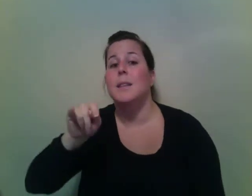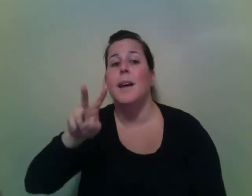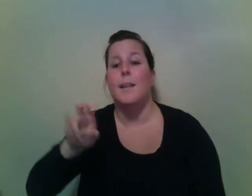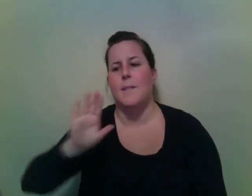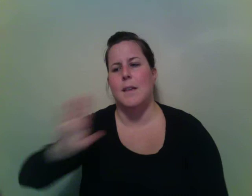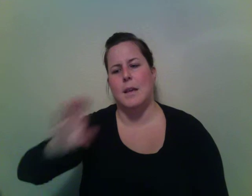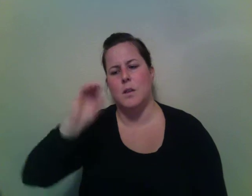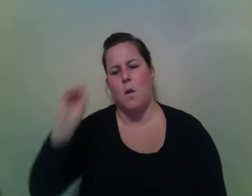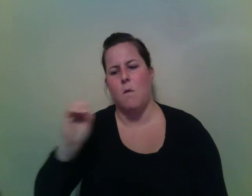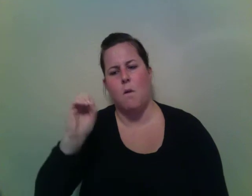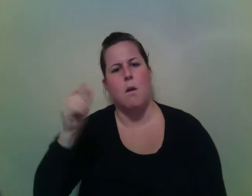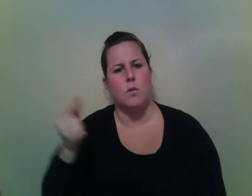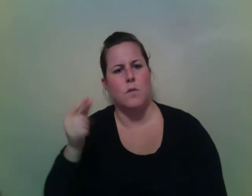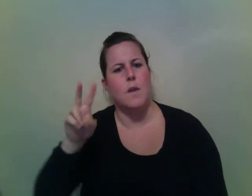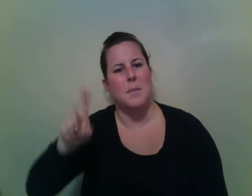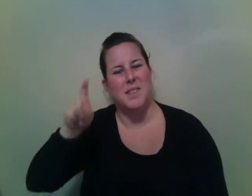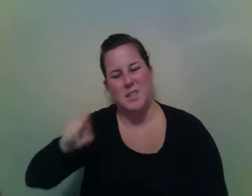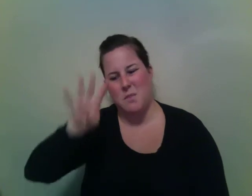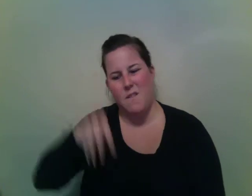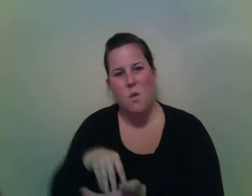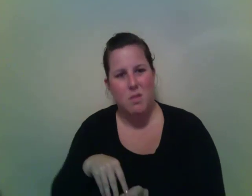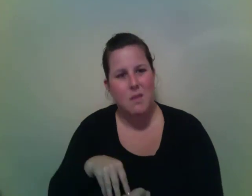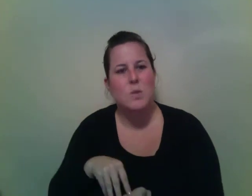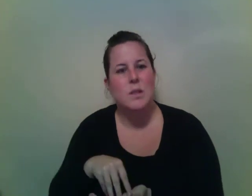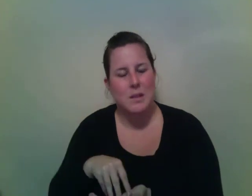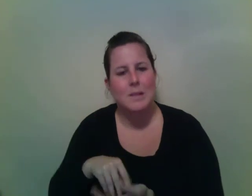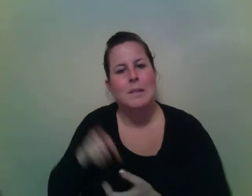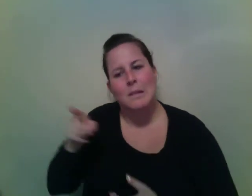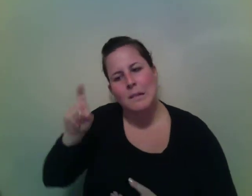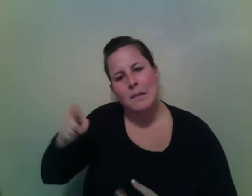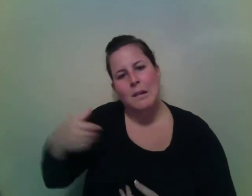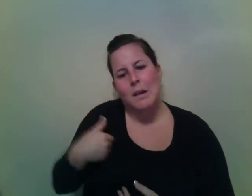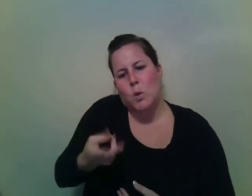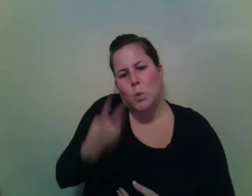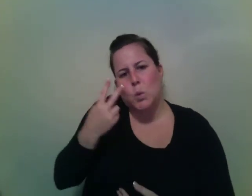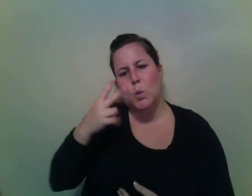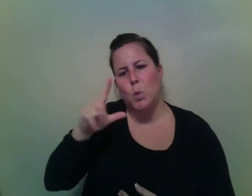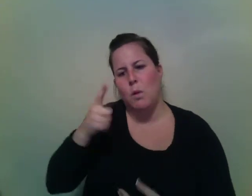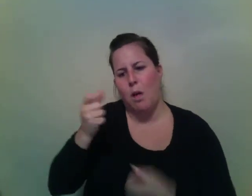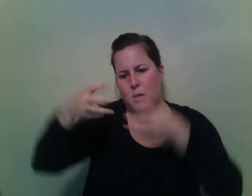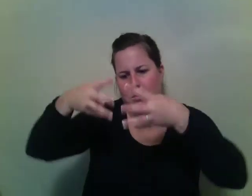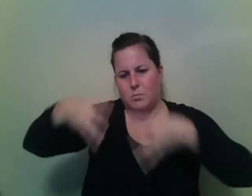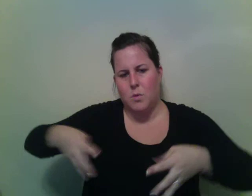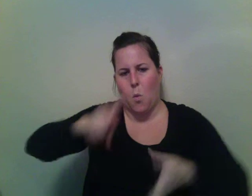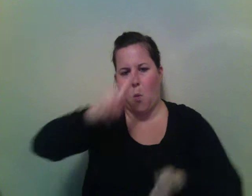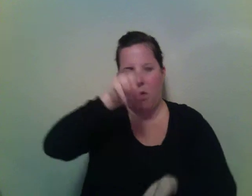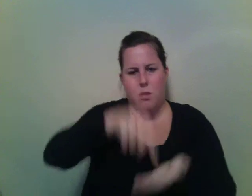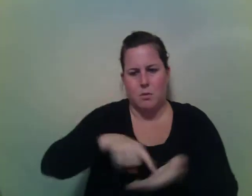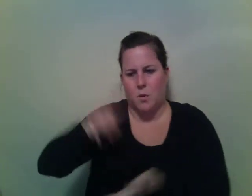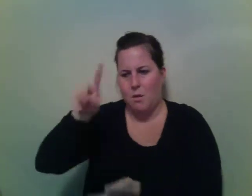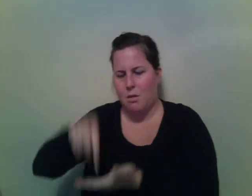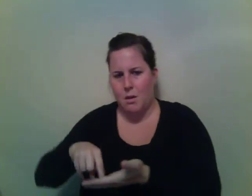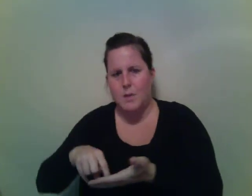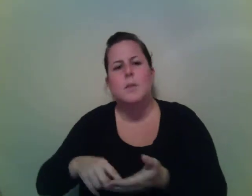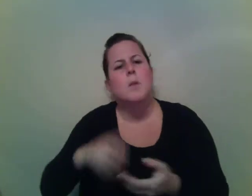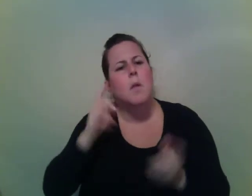needs to be 4,000. And he needs to have two legs out of 1,000. So let's open up Max's downline and see who Max